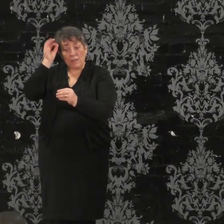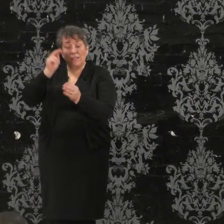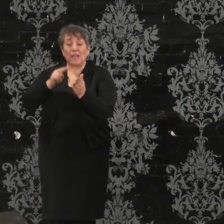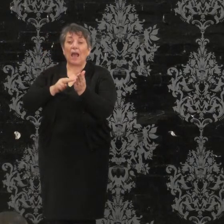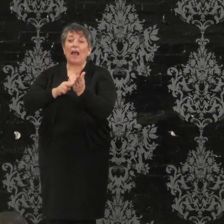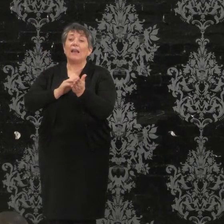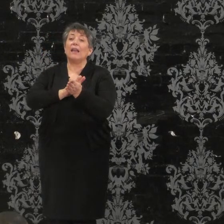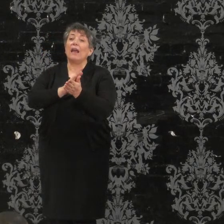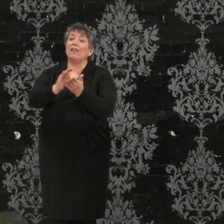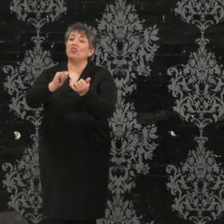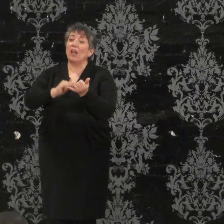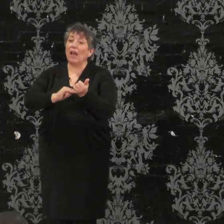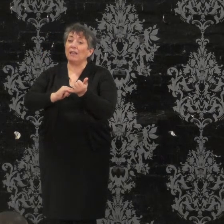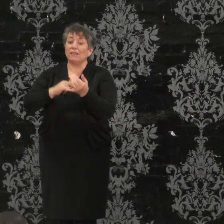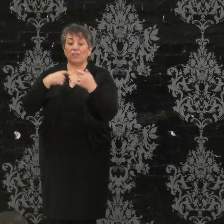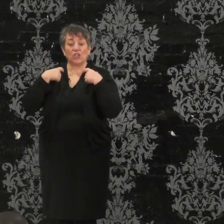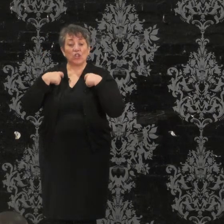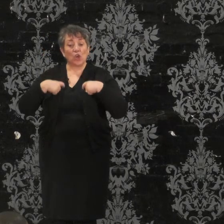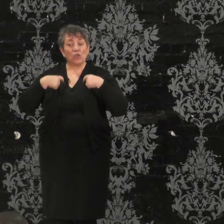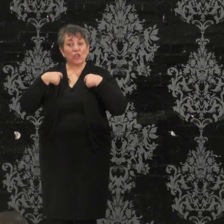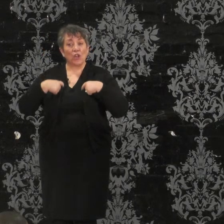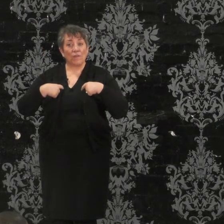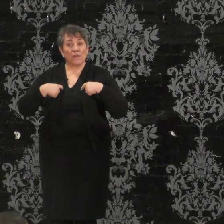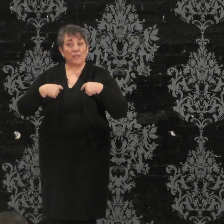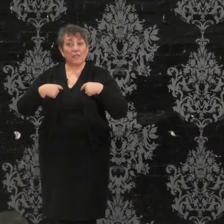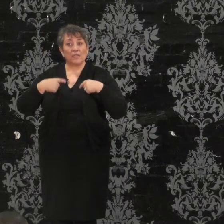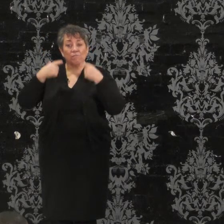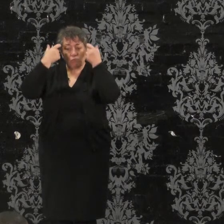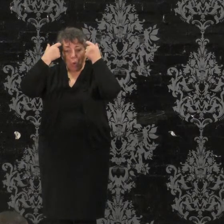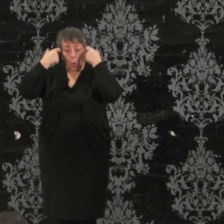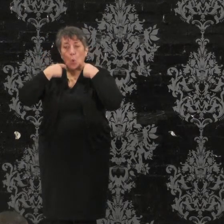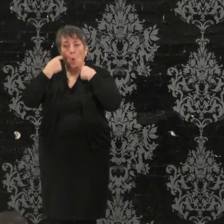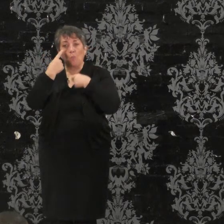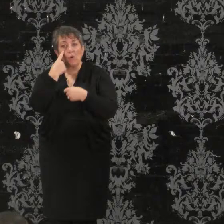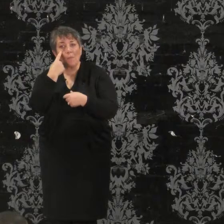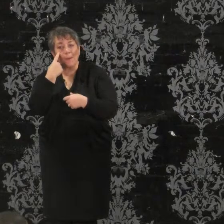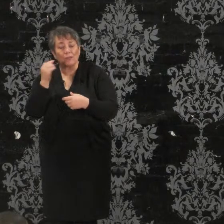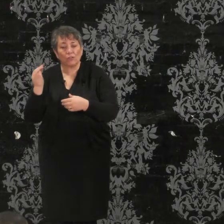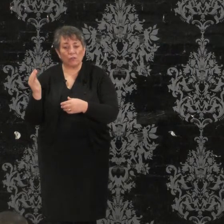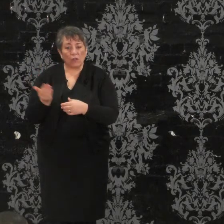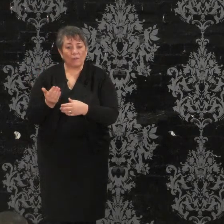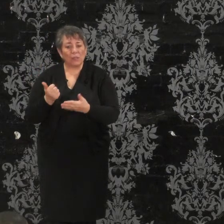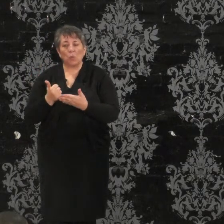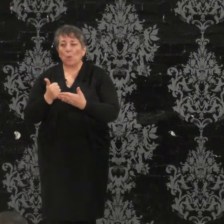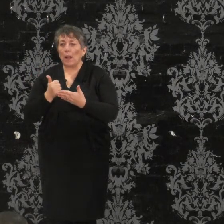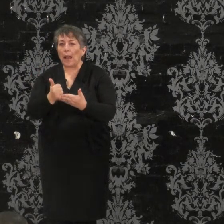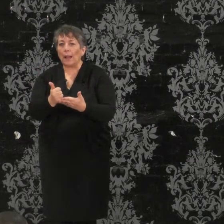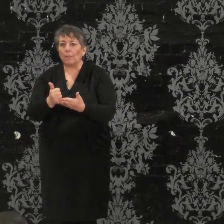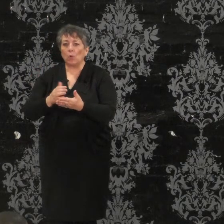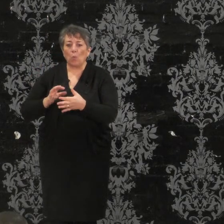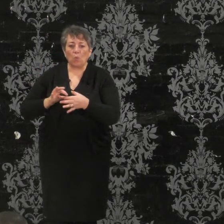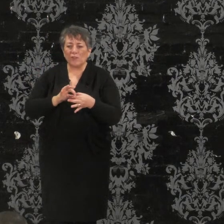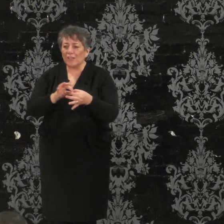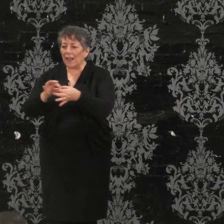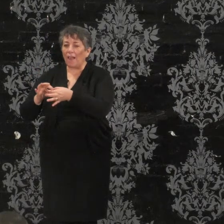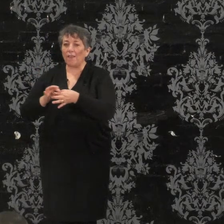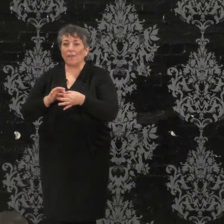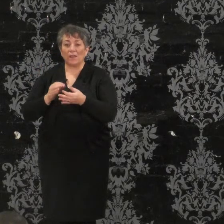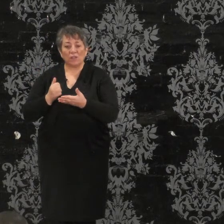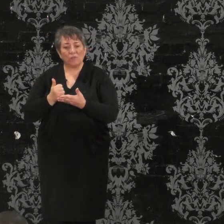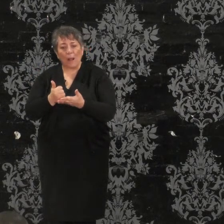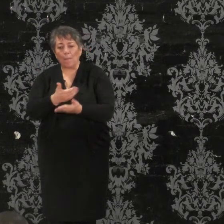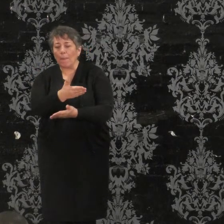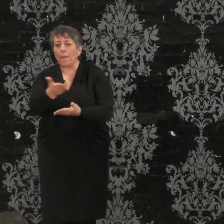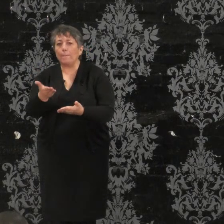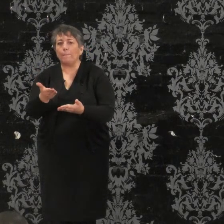services, the probation service, and others to help those being exploited by gangs.